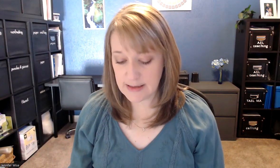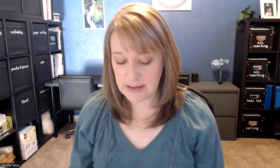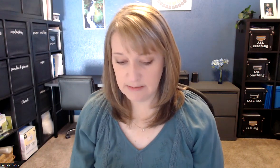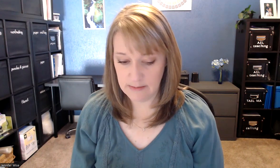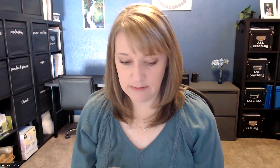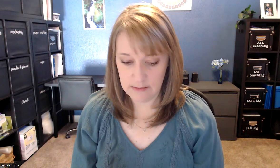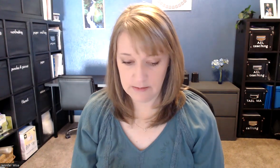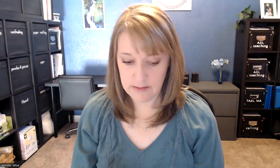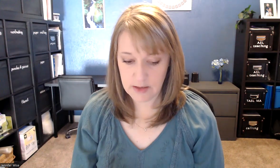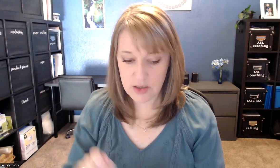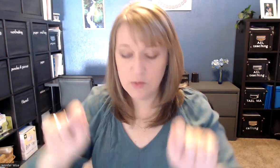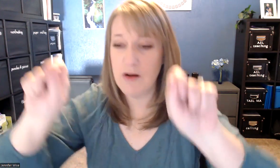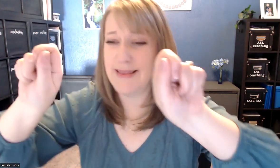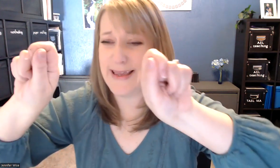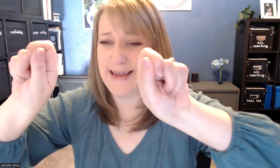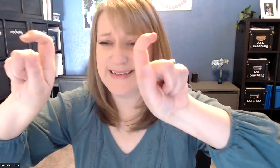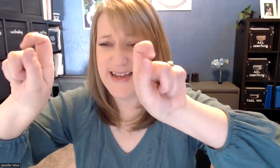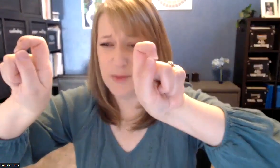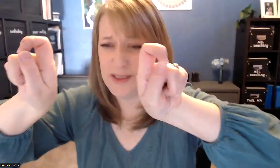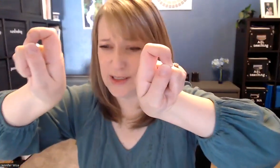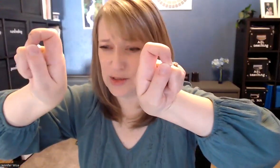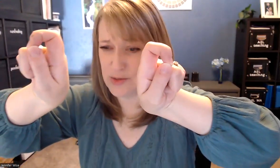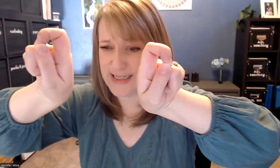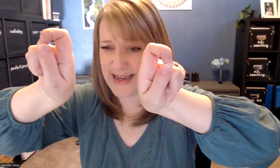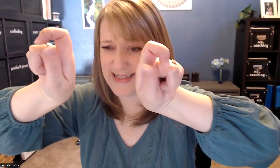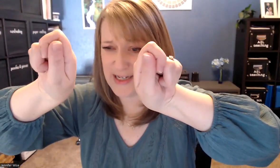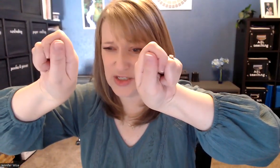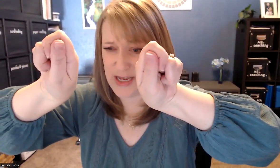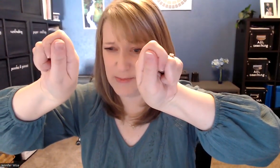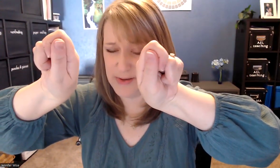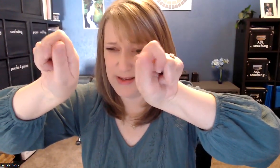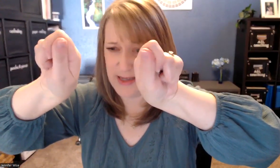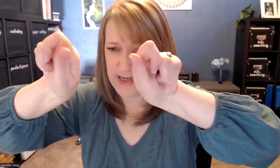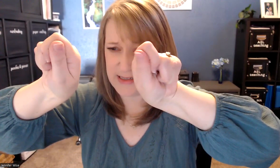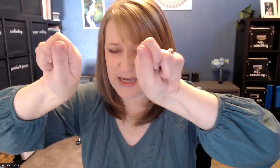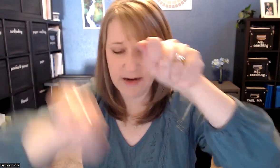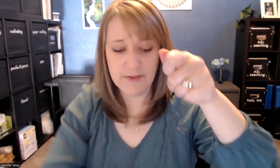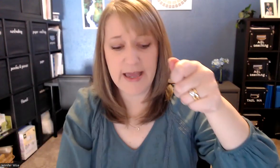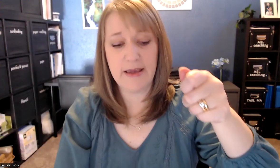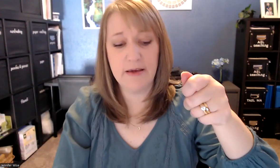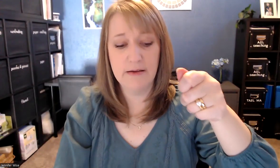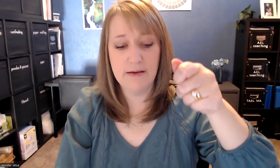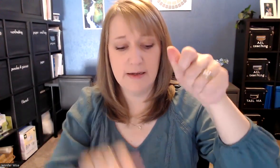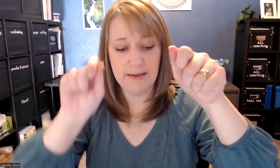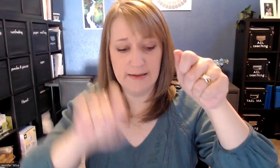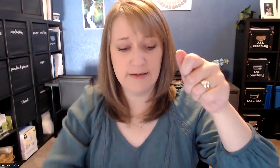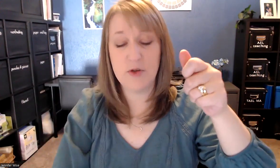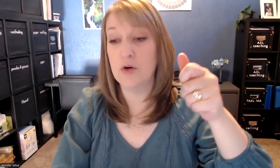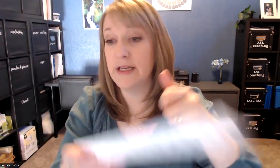these, you want like it's not really a closed X hand shape. It's kind of like if you're holding a